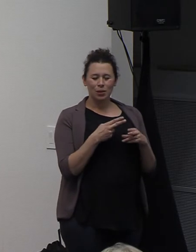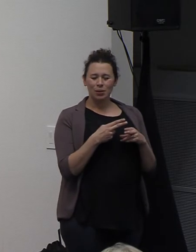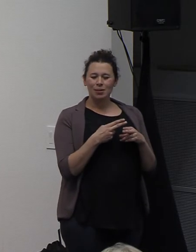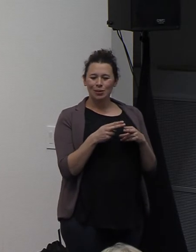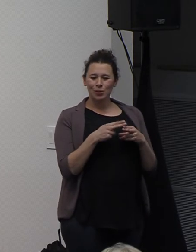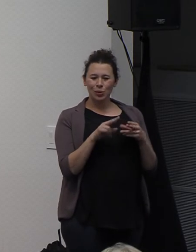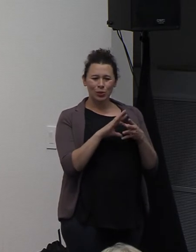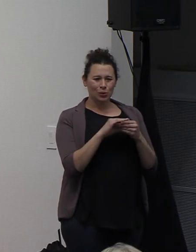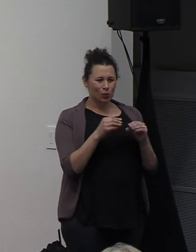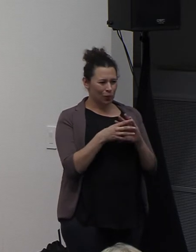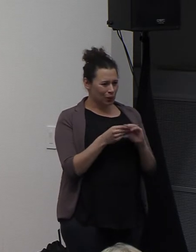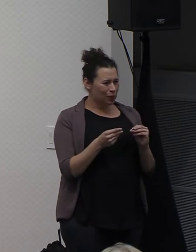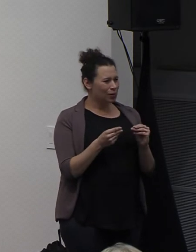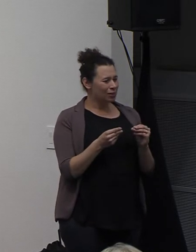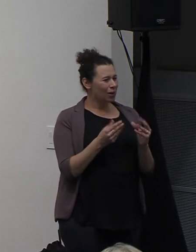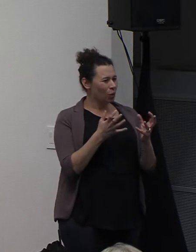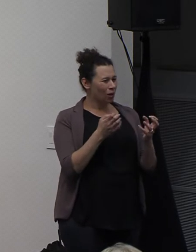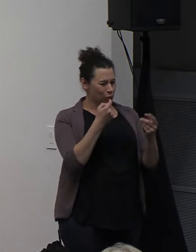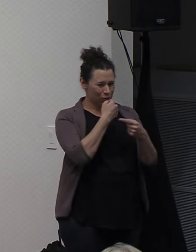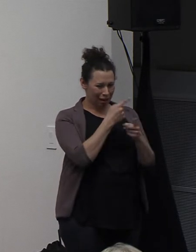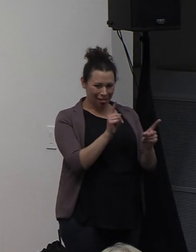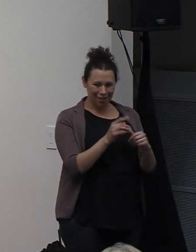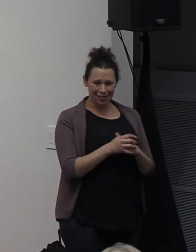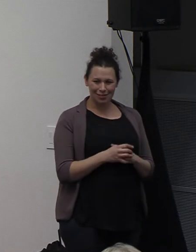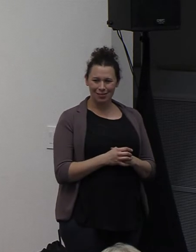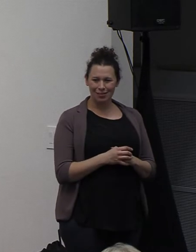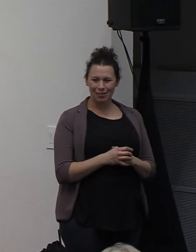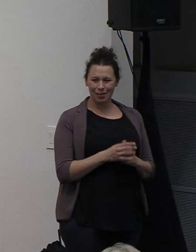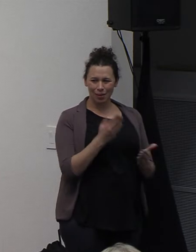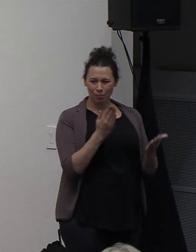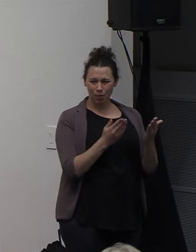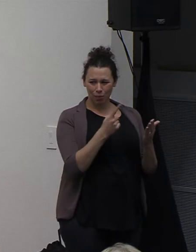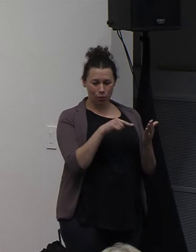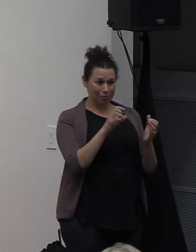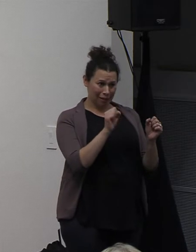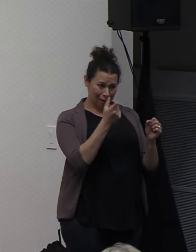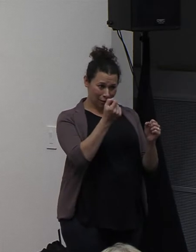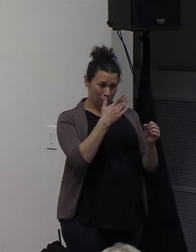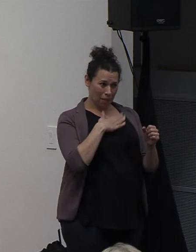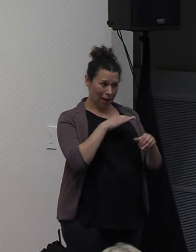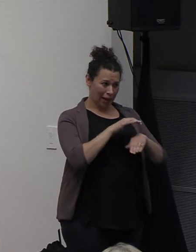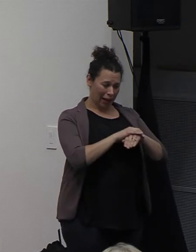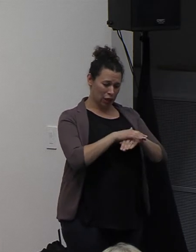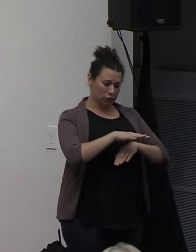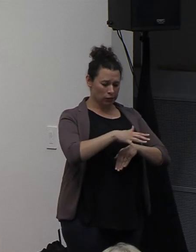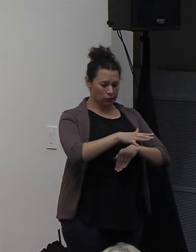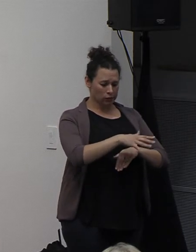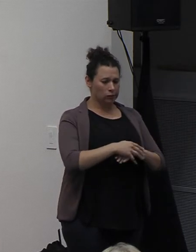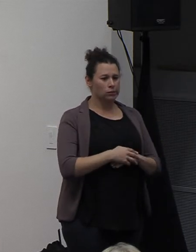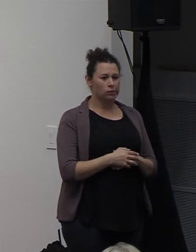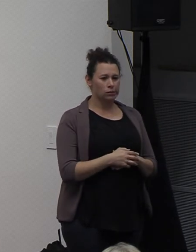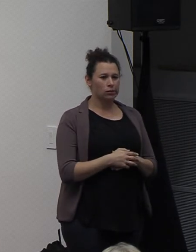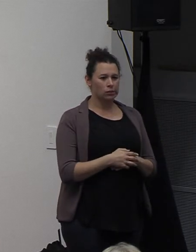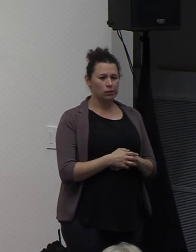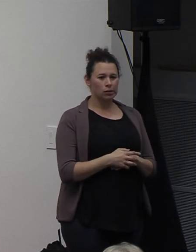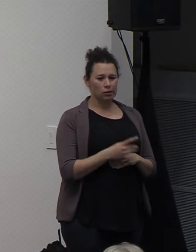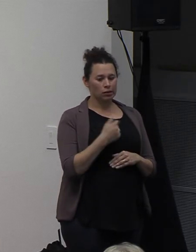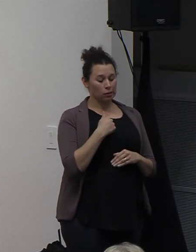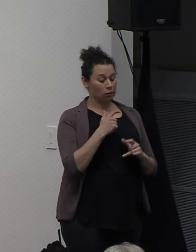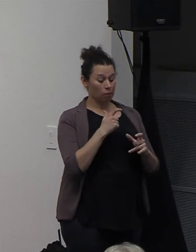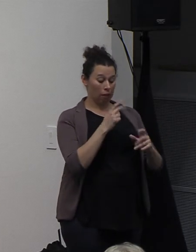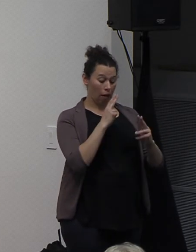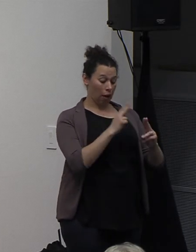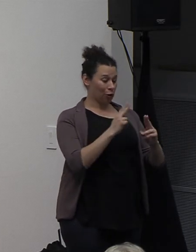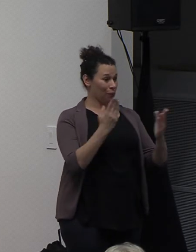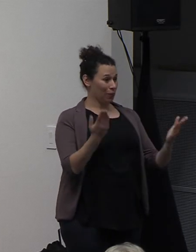that you participate, and hopefully you can understand me. My English is not so good. I have the big honor to be here